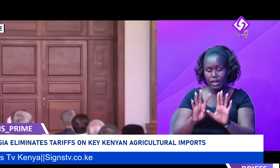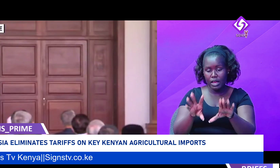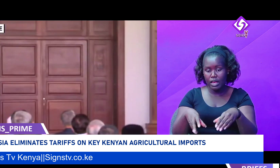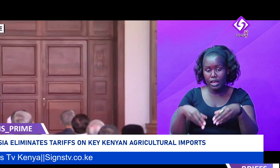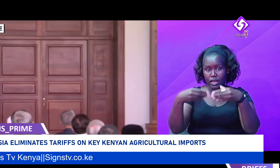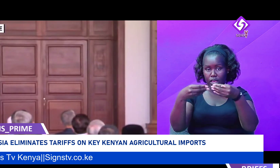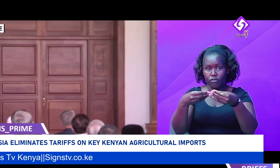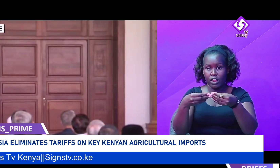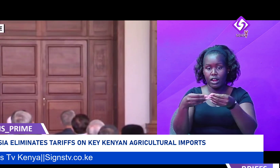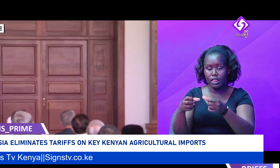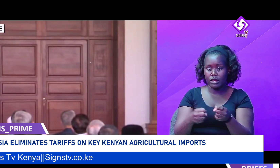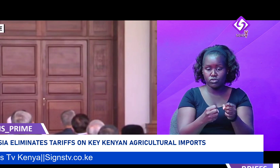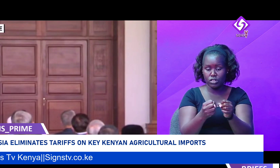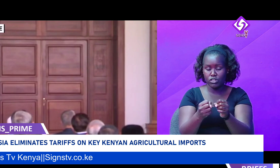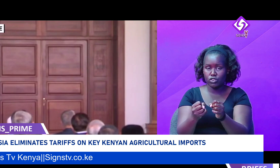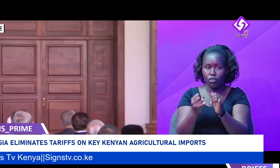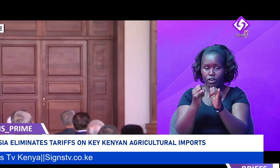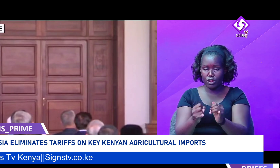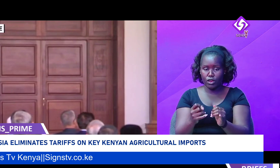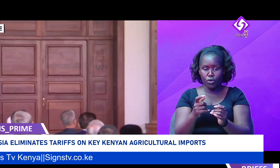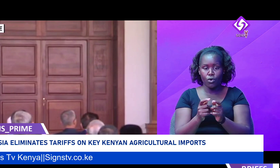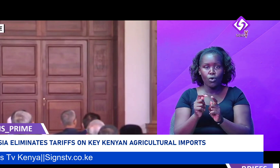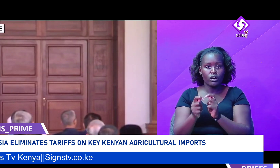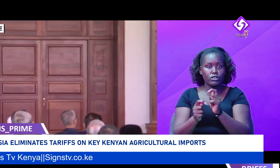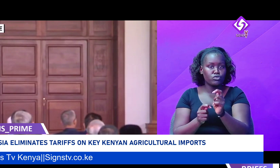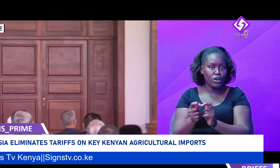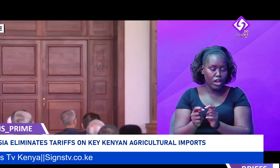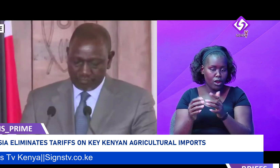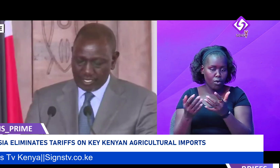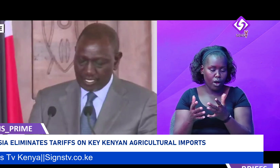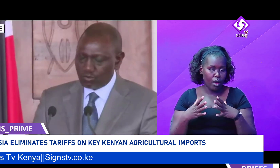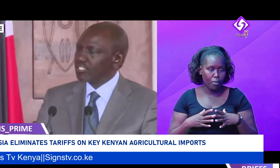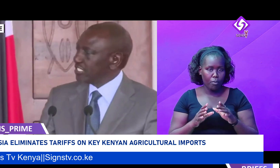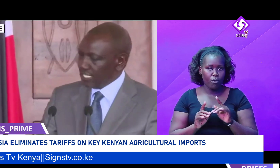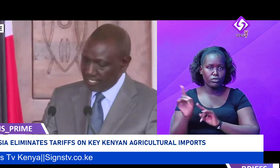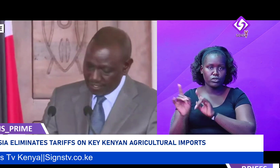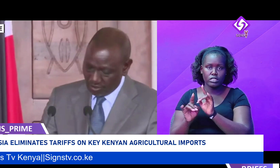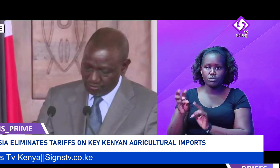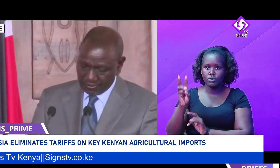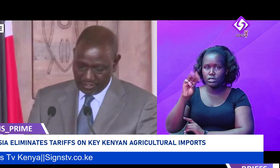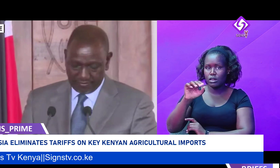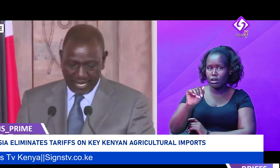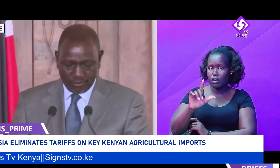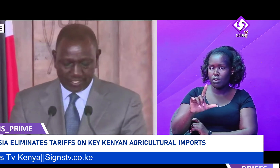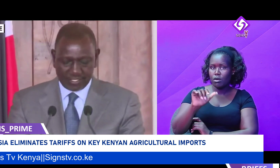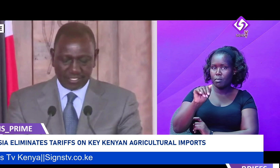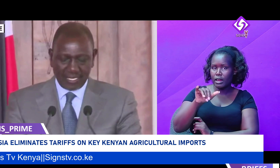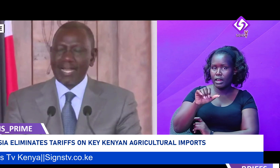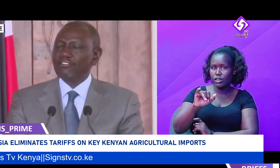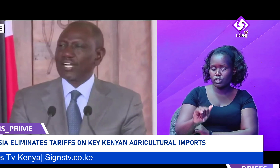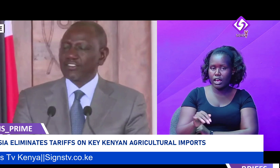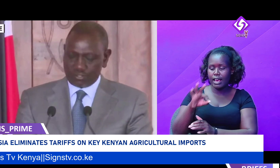structure of our current trade, where Kenya's main exports to Malaysia include tea, coffee,